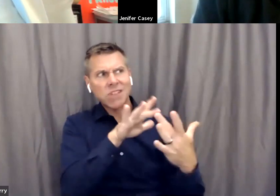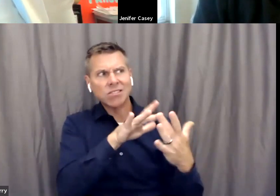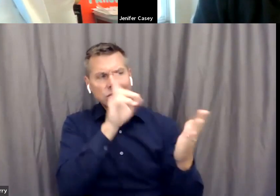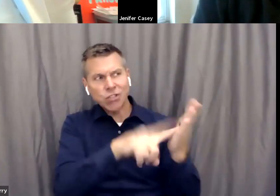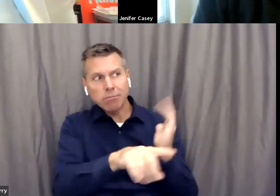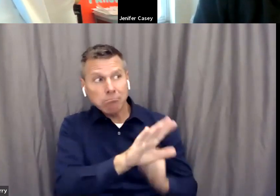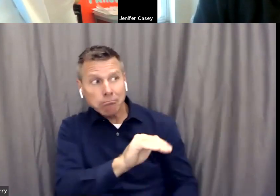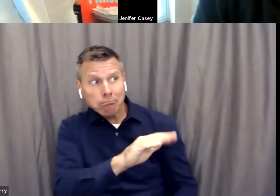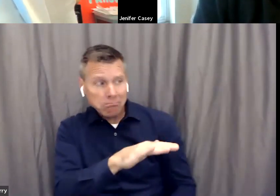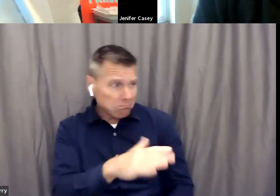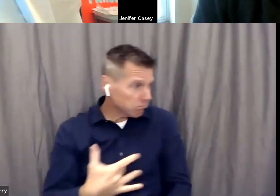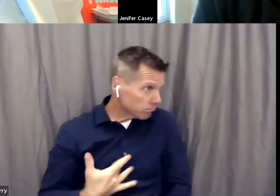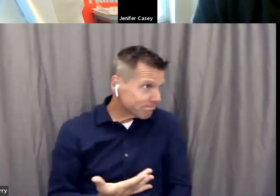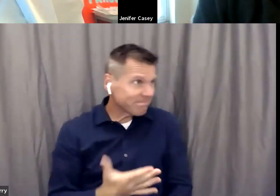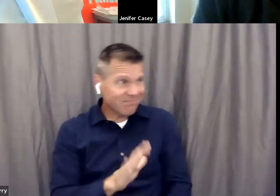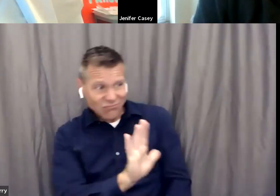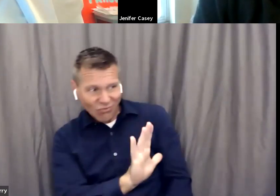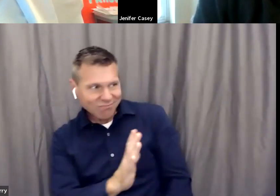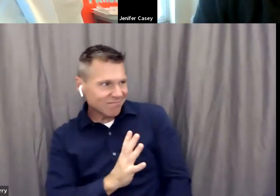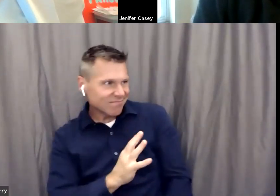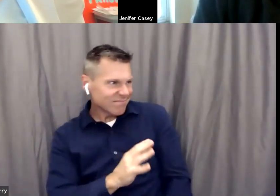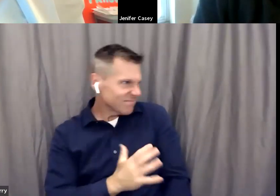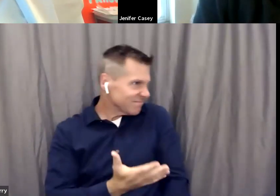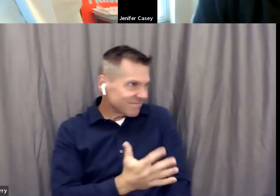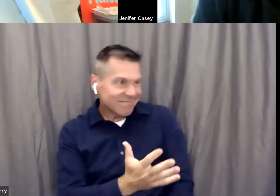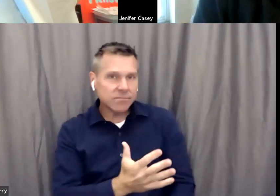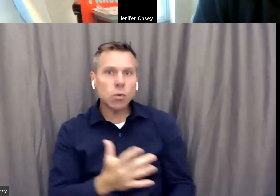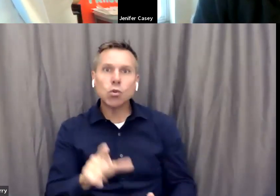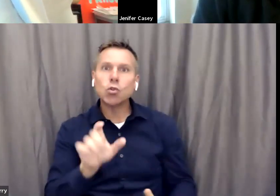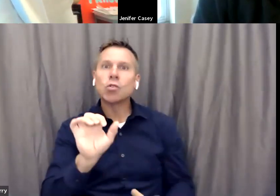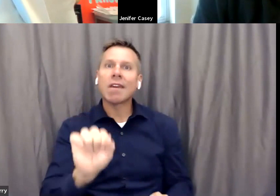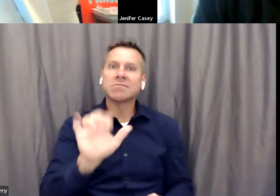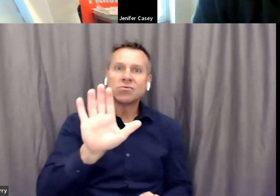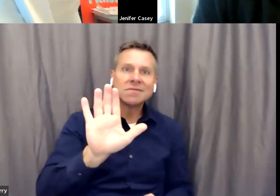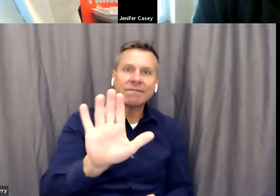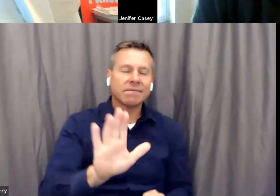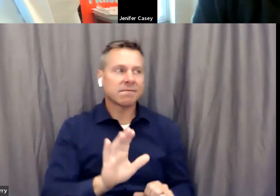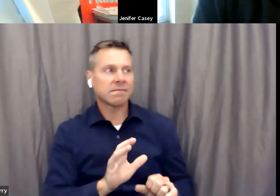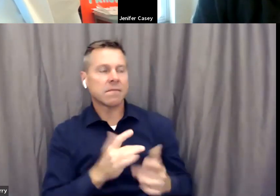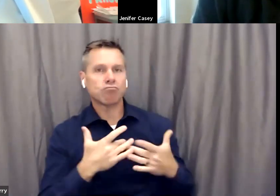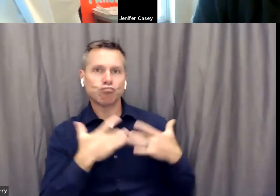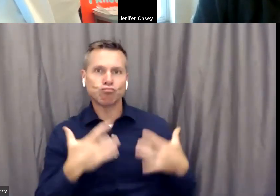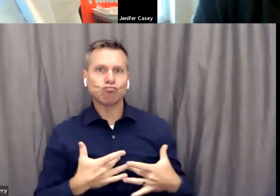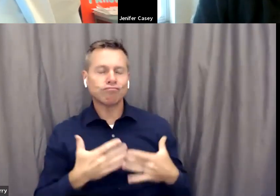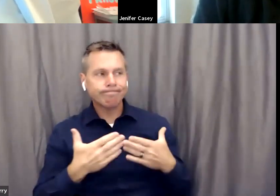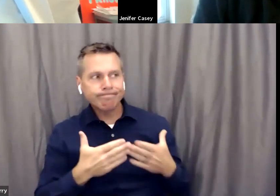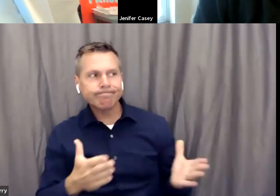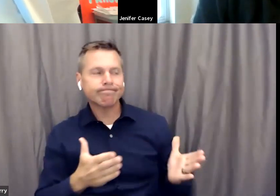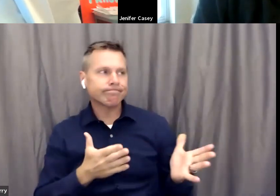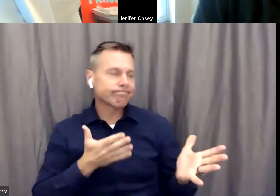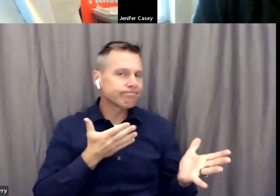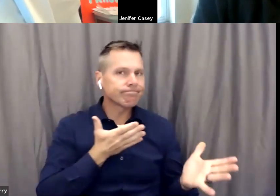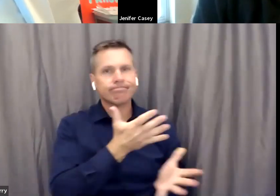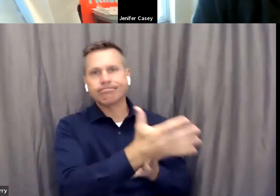these individuals. You can be generous to these individuals. You can provide them